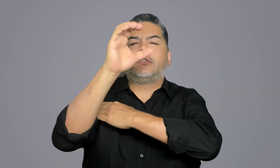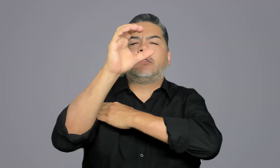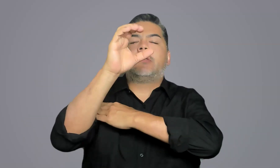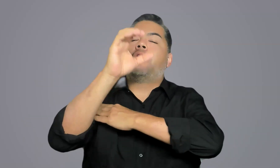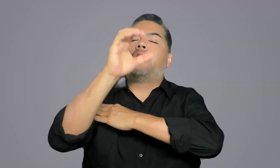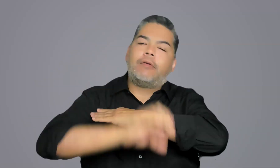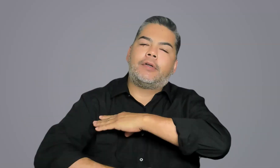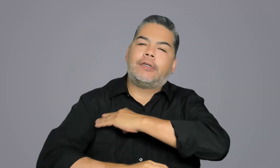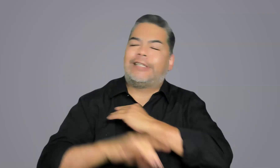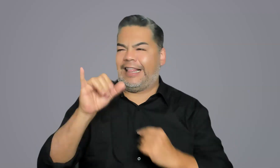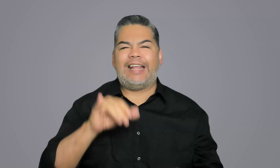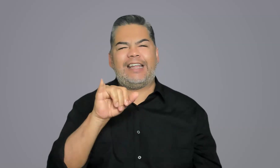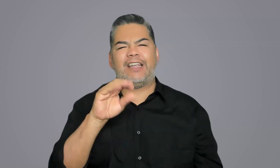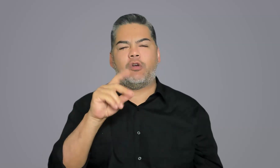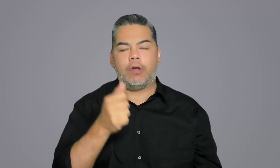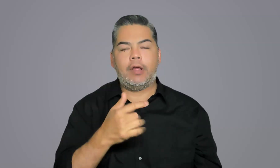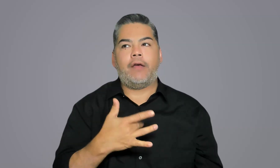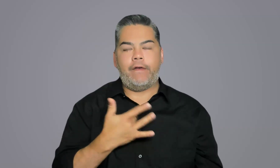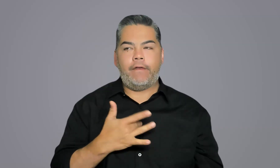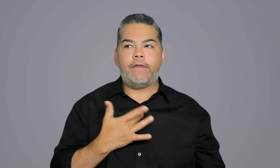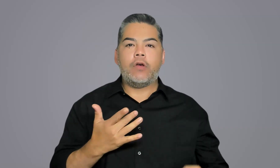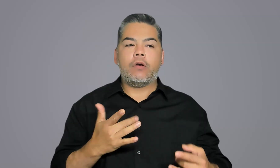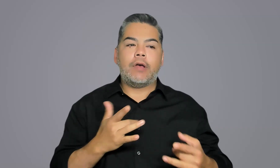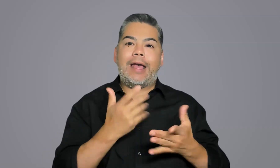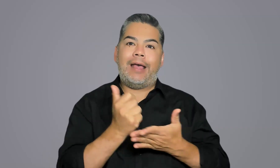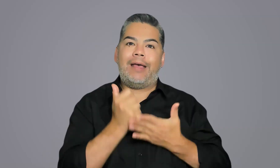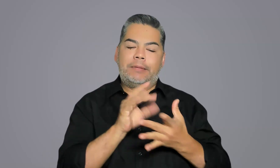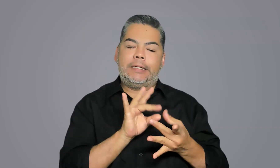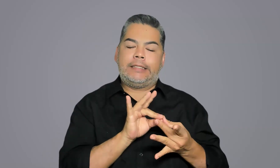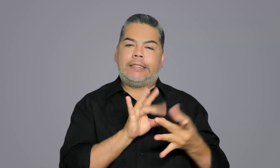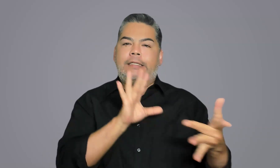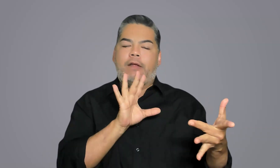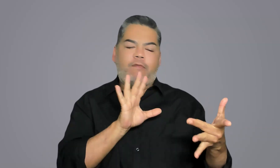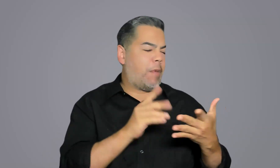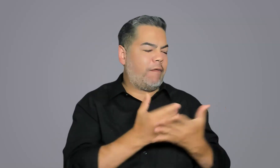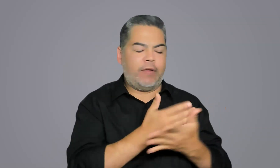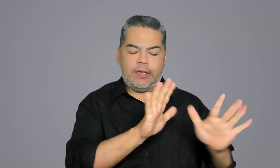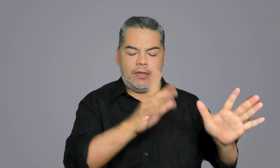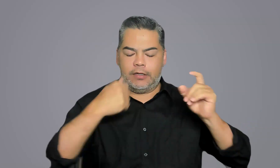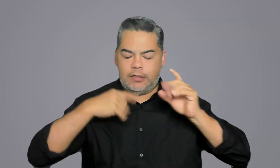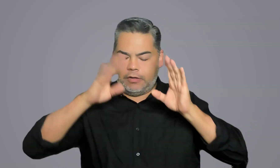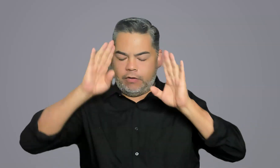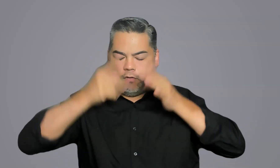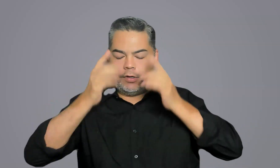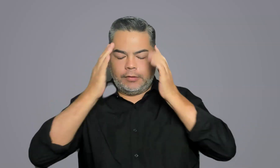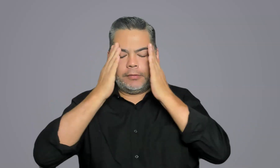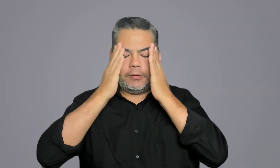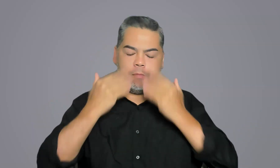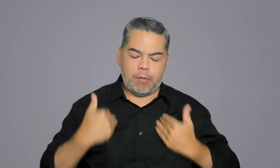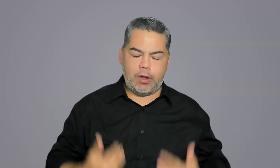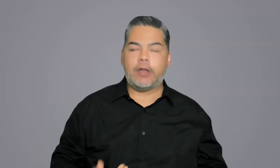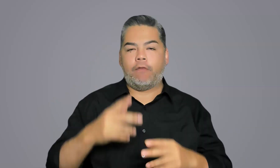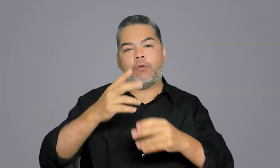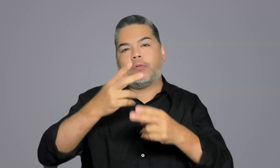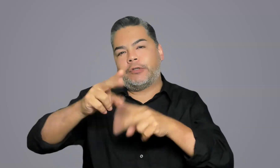big part of my life. It really helps me disconnect from everything else and just focus on the mind and body for a very short period of time. So that's a little